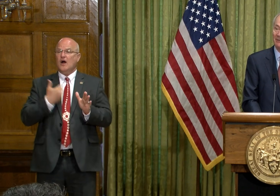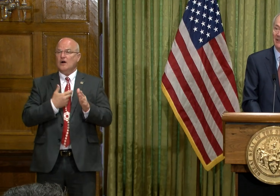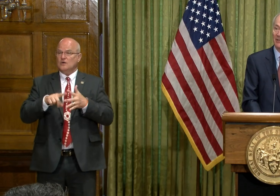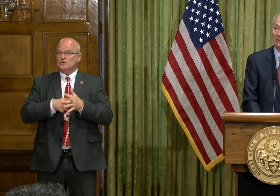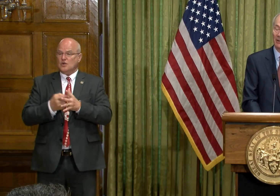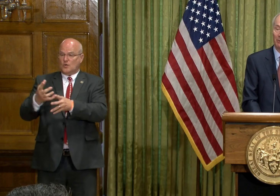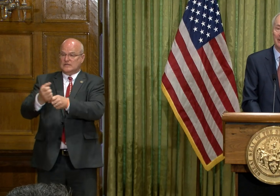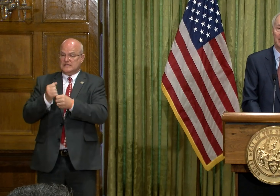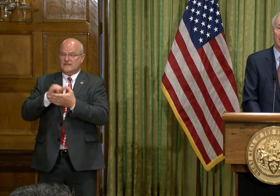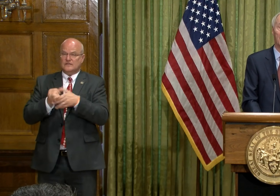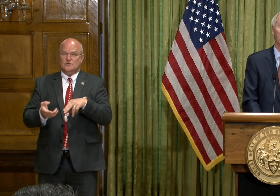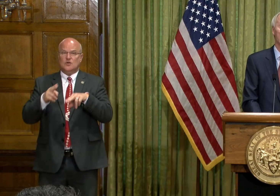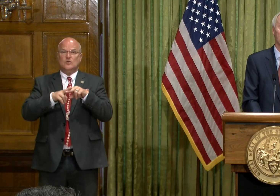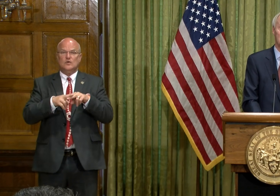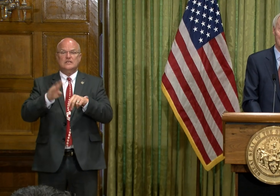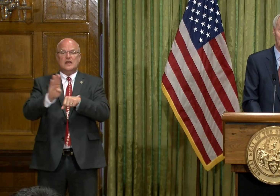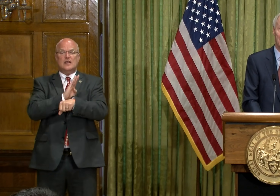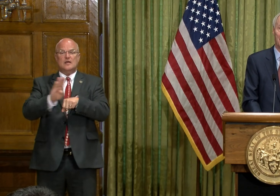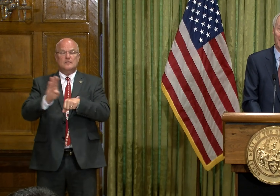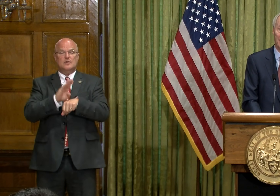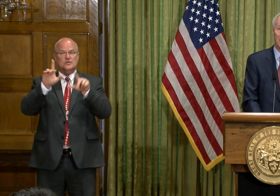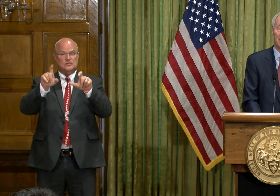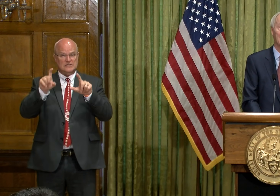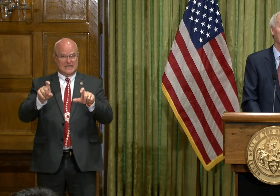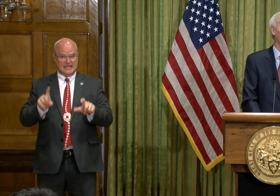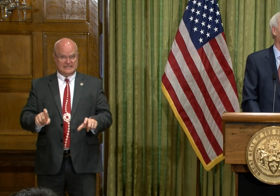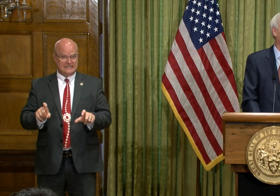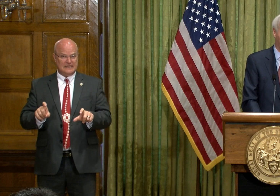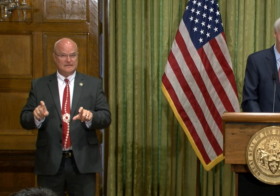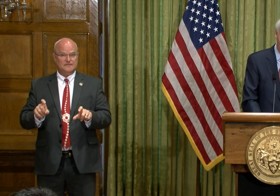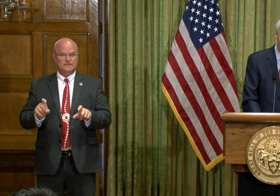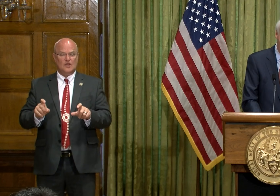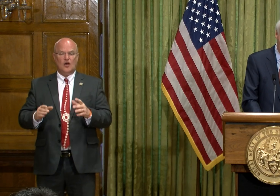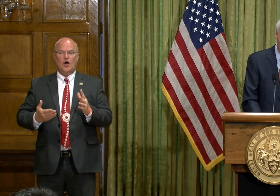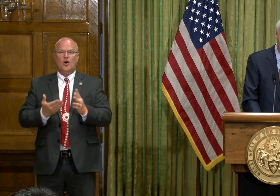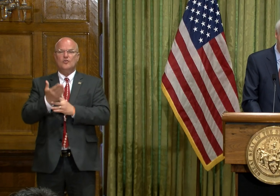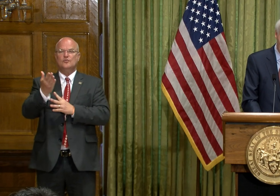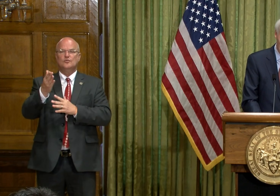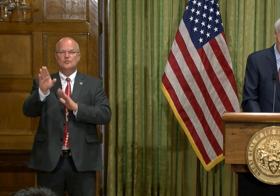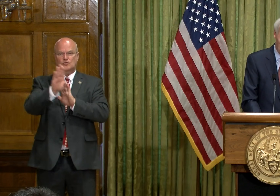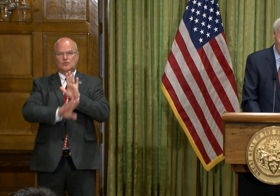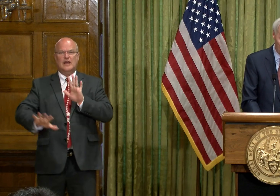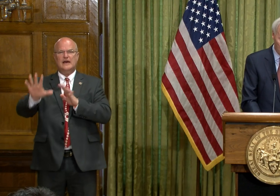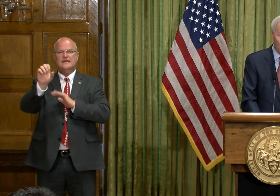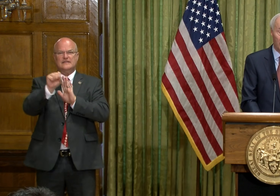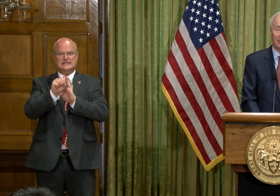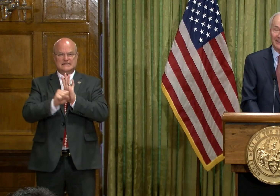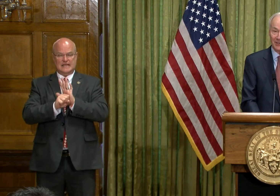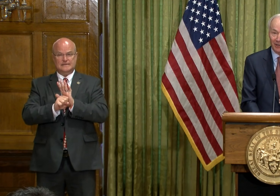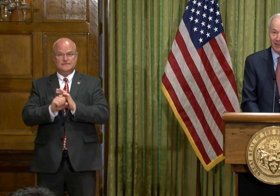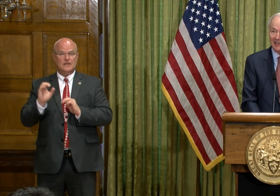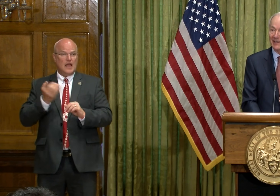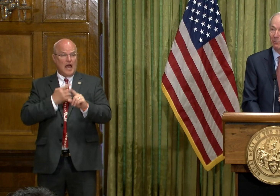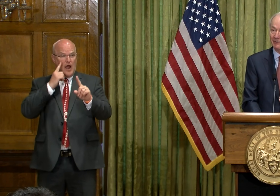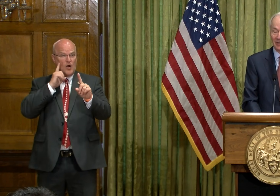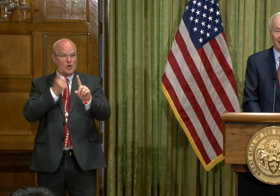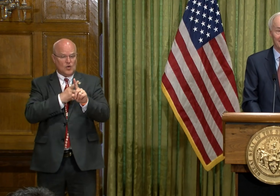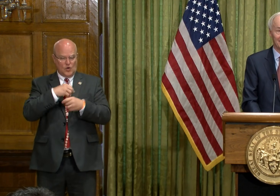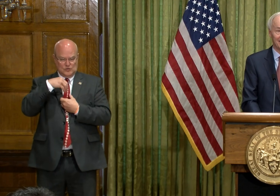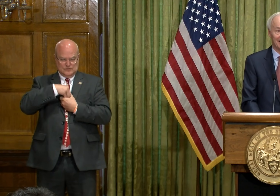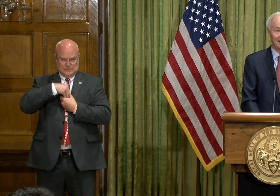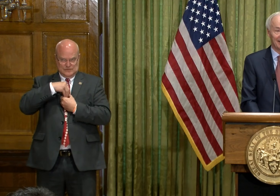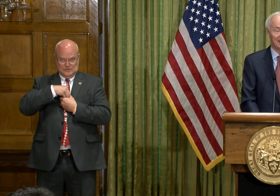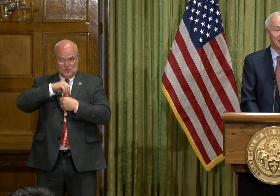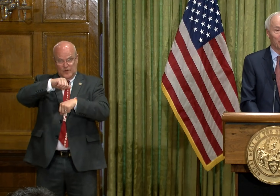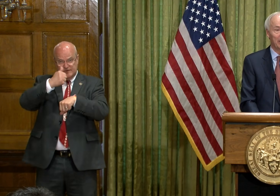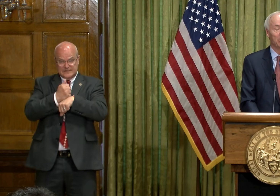start receiving this, to increase our commercial testing capacity all through the state. Our goal internally that we've